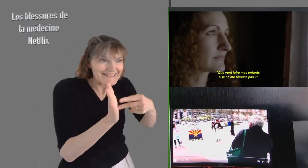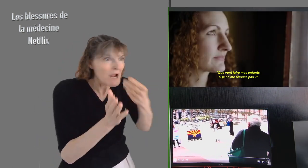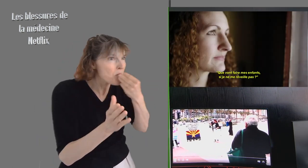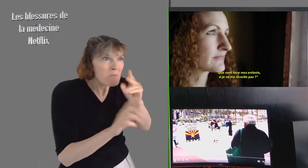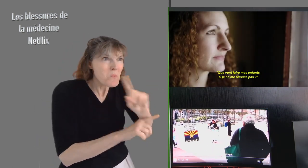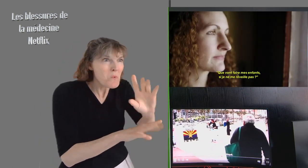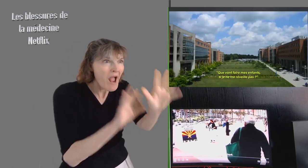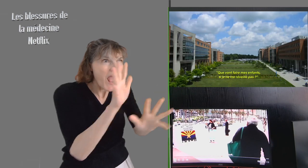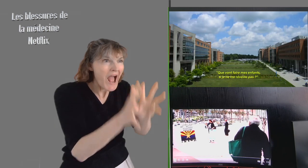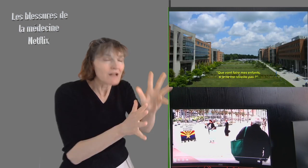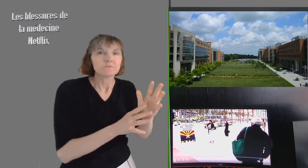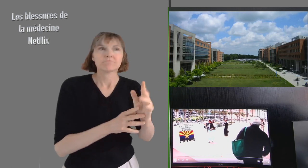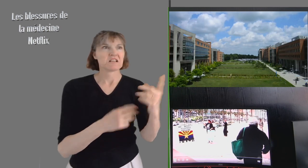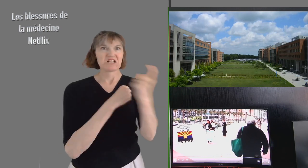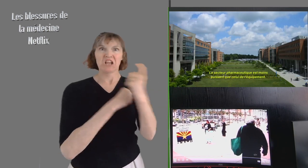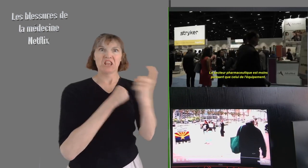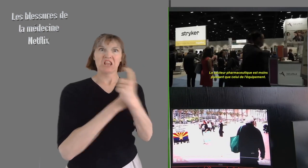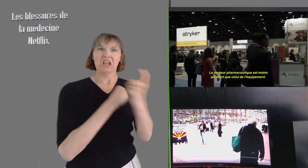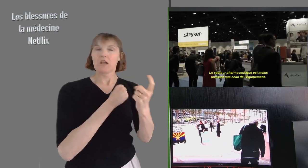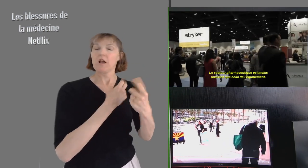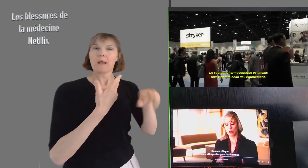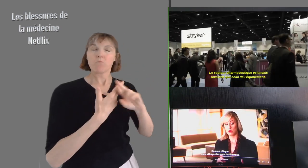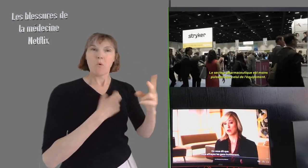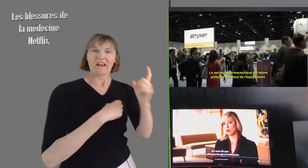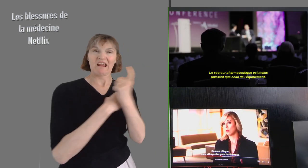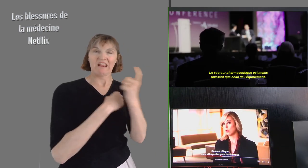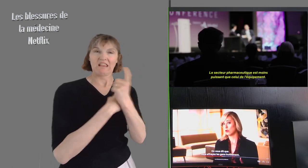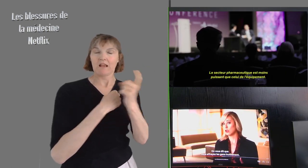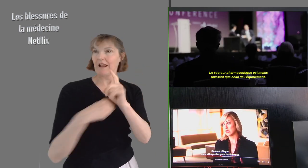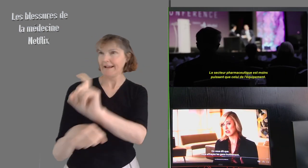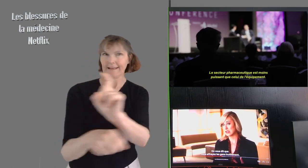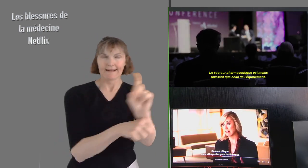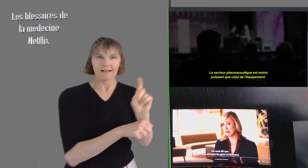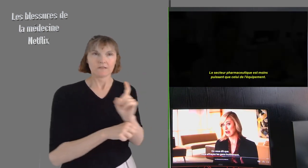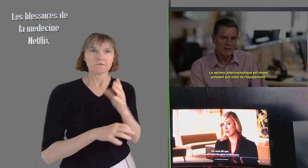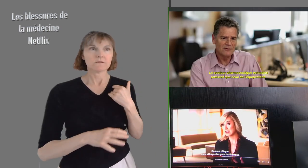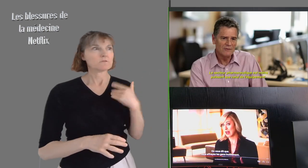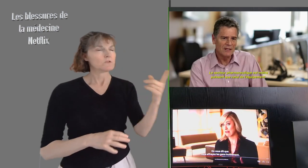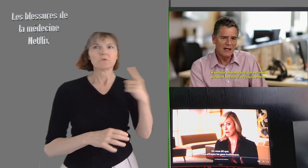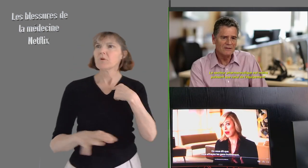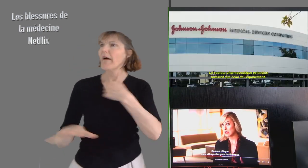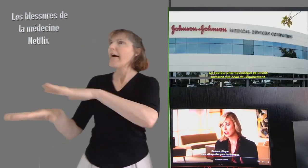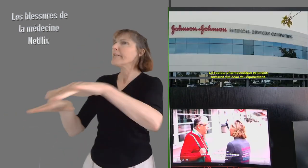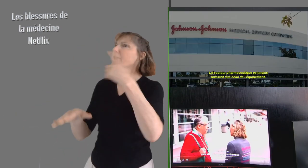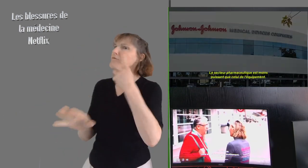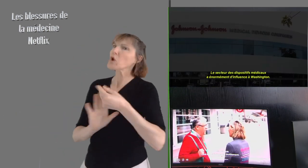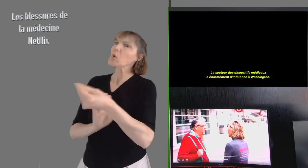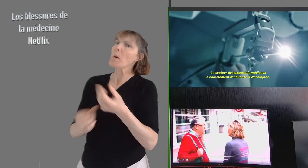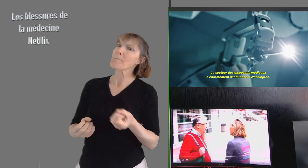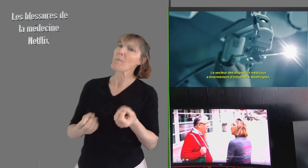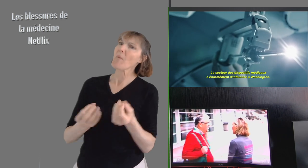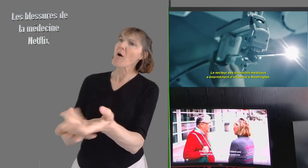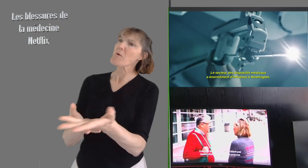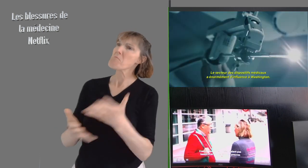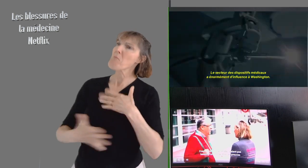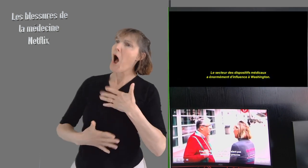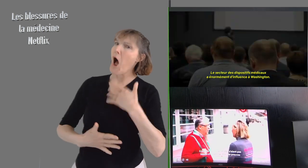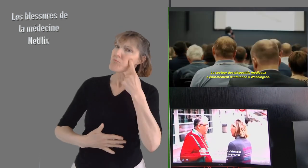ils nous critiquent et nous reprochent d'effrayer le public sans raison. J'ai'impression